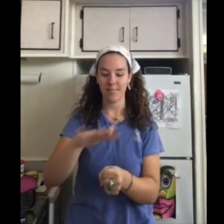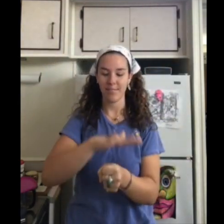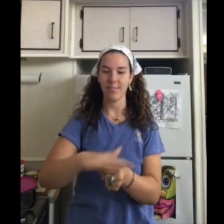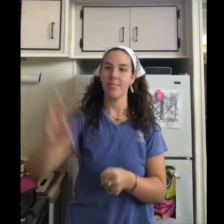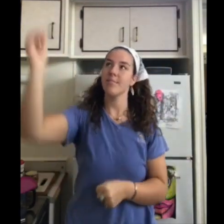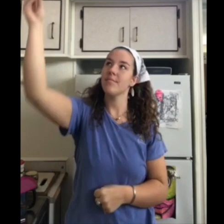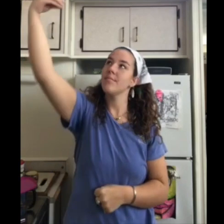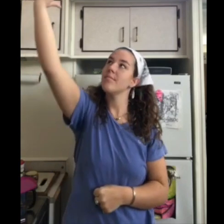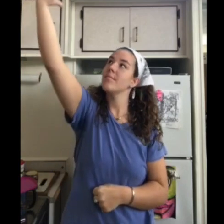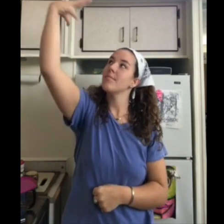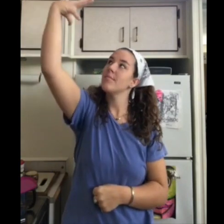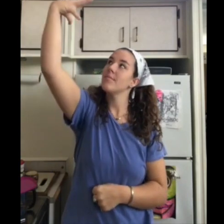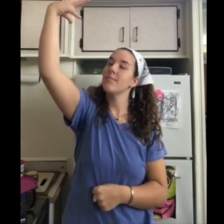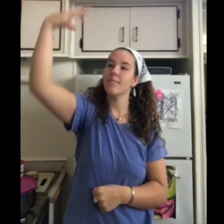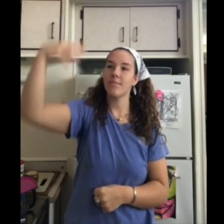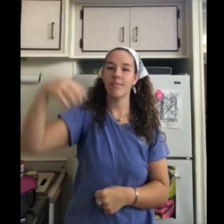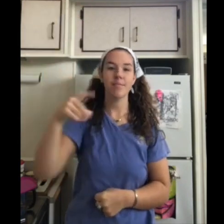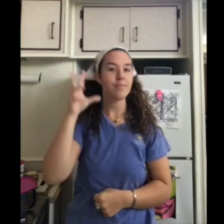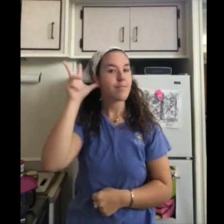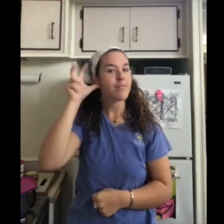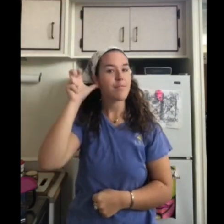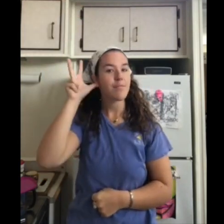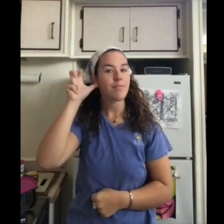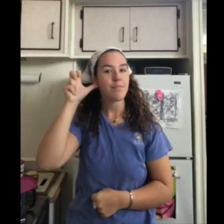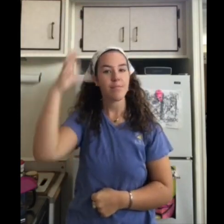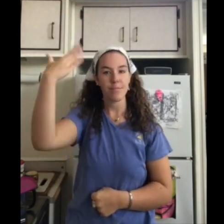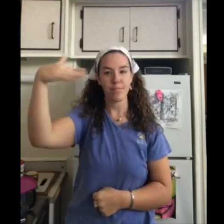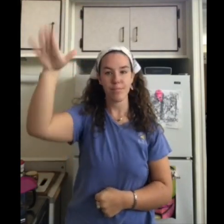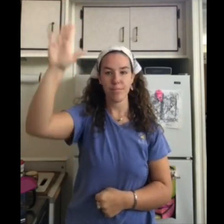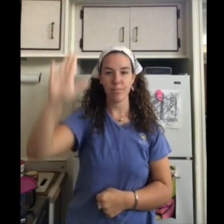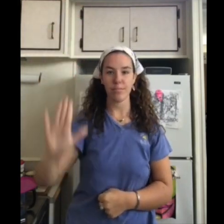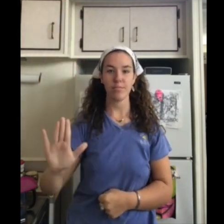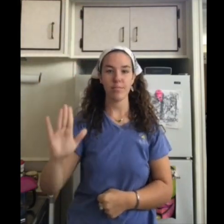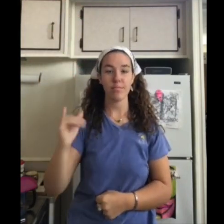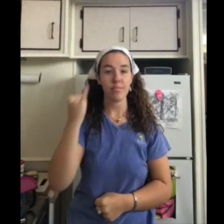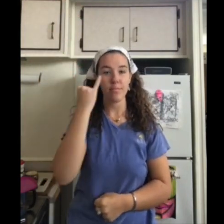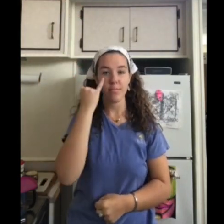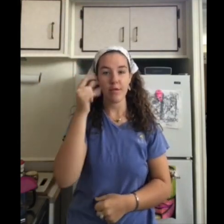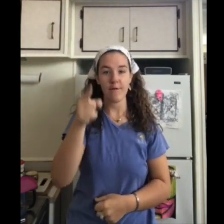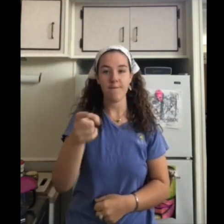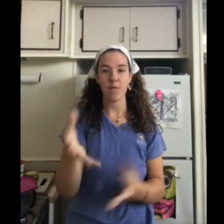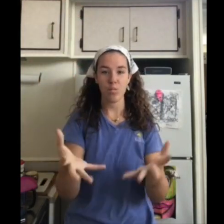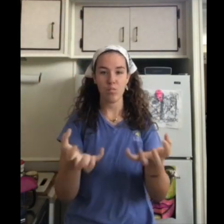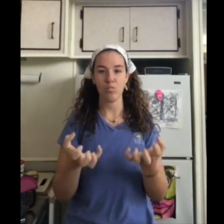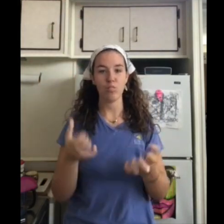to shine. Oh, listen, Lord, if you wanna know.